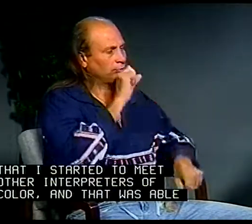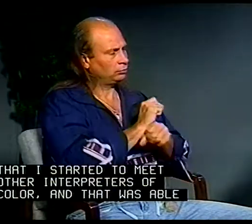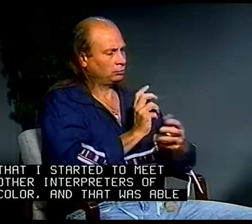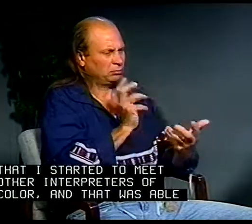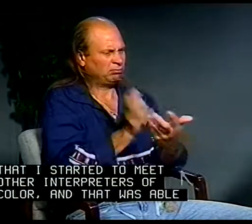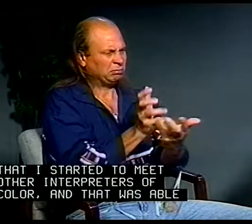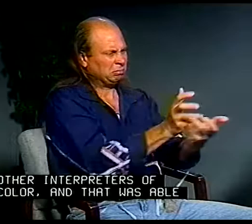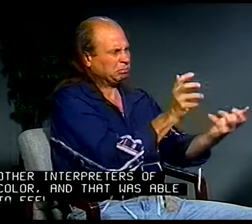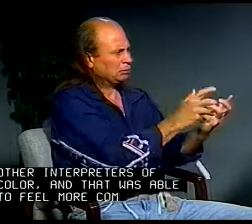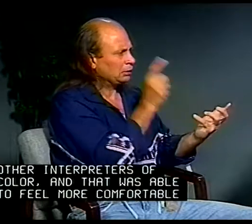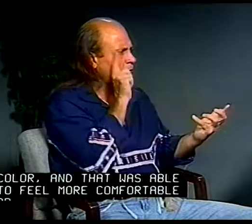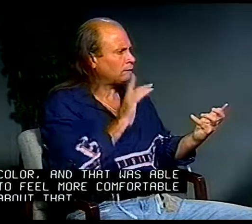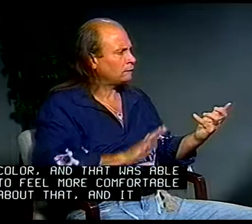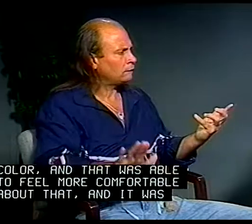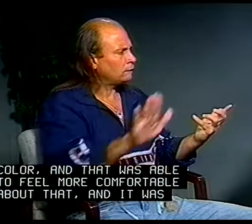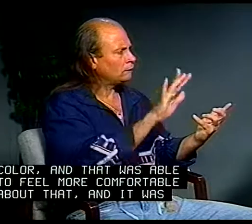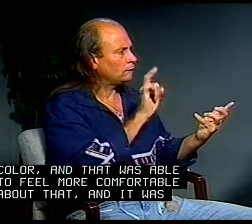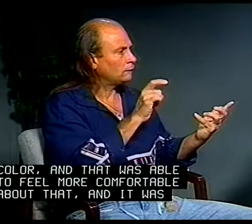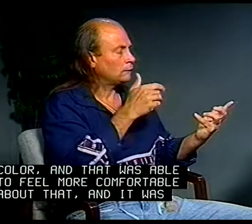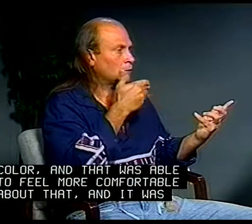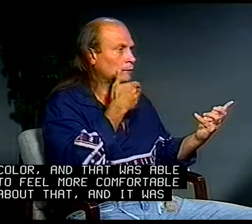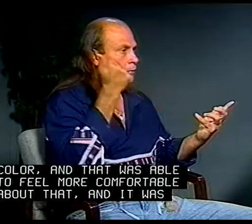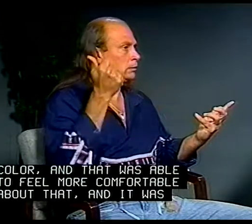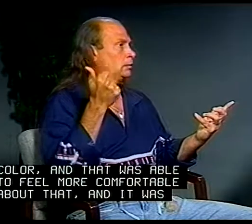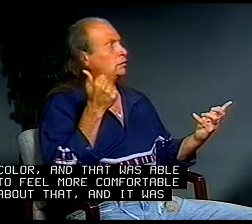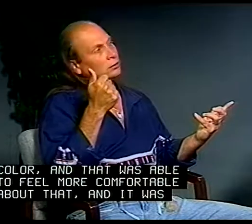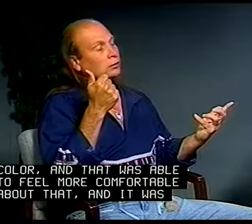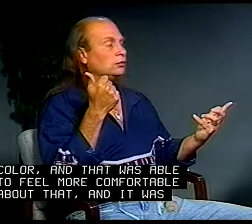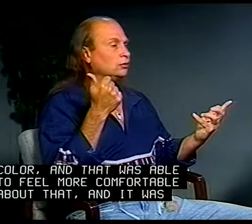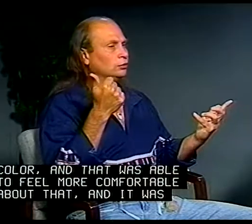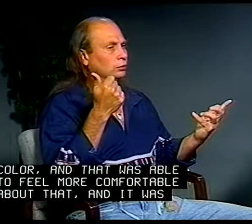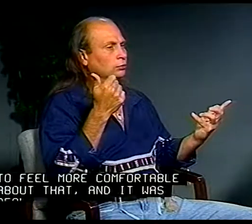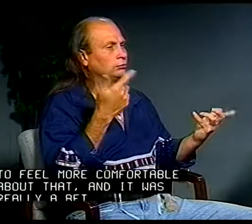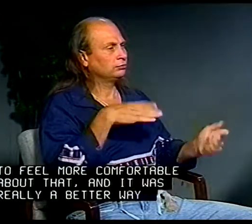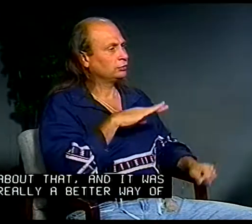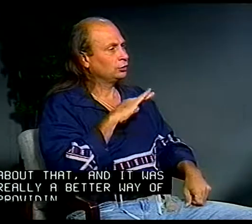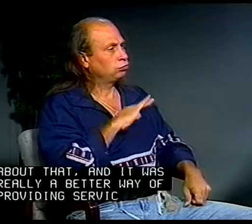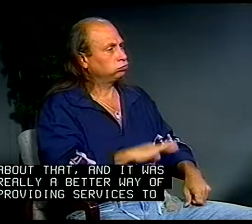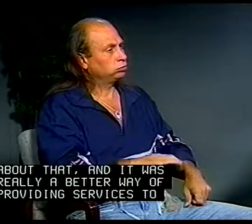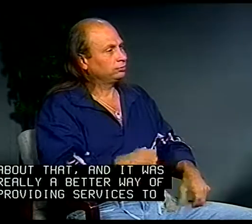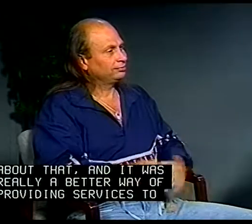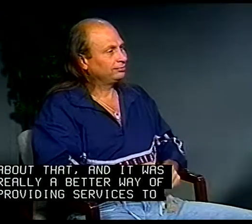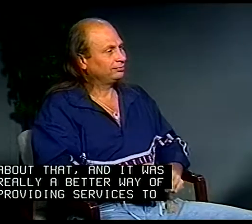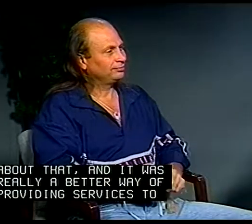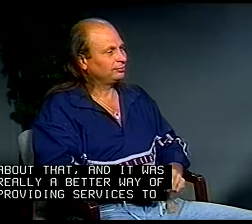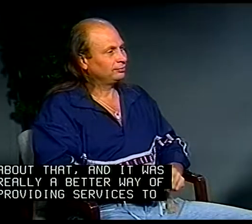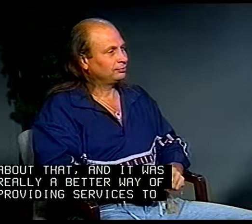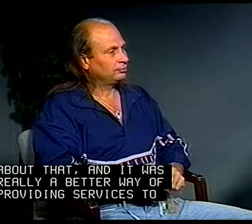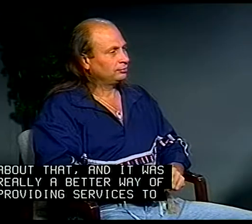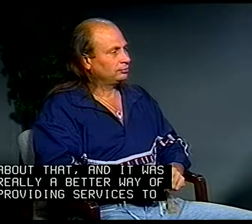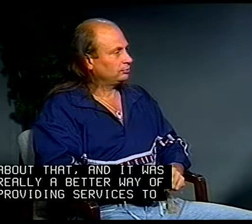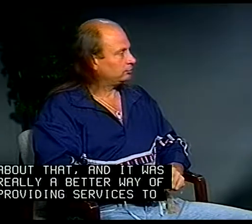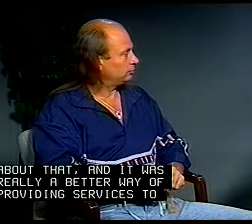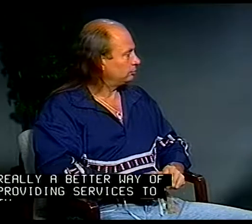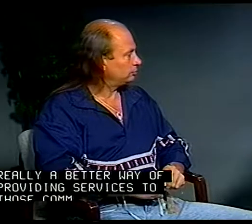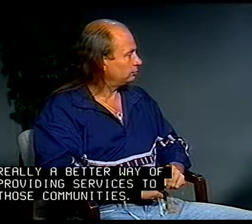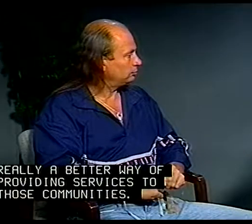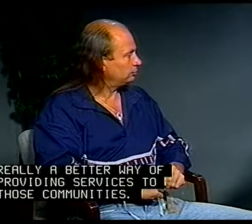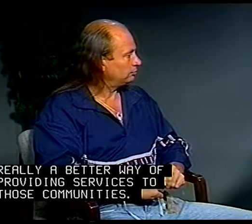color and that I was able to feel more comfortable about that and saw that it was really a better way to provide